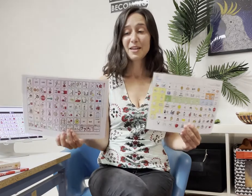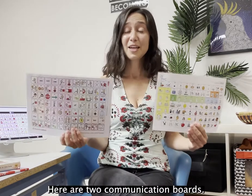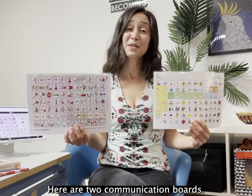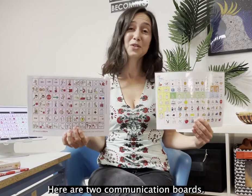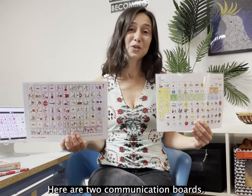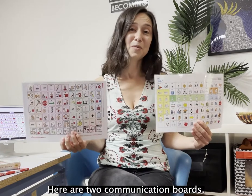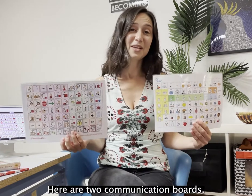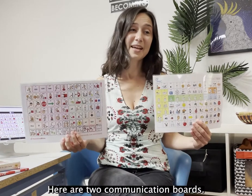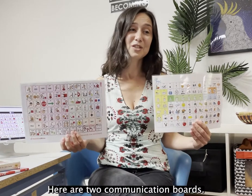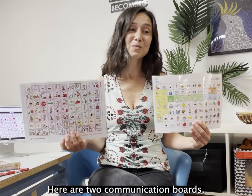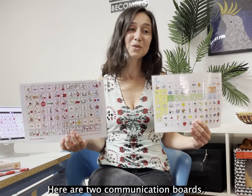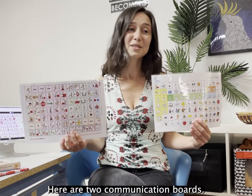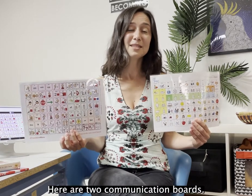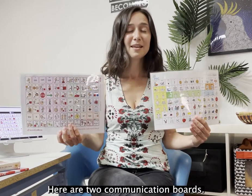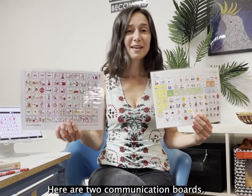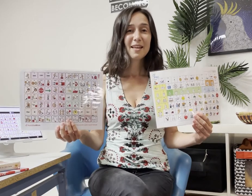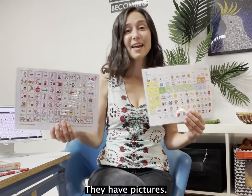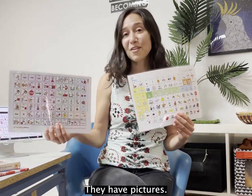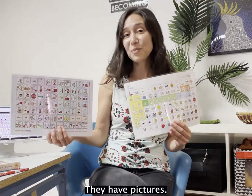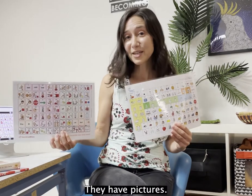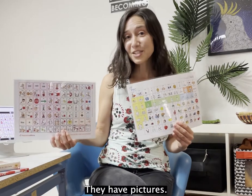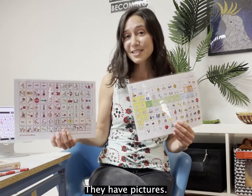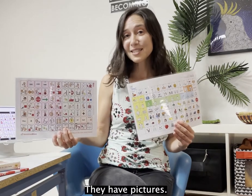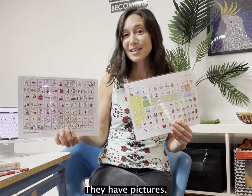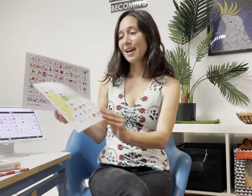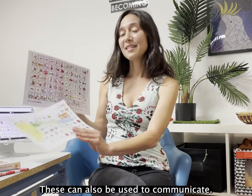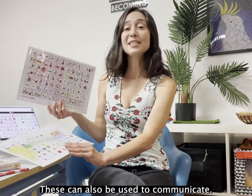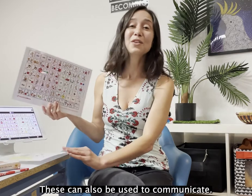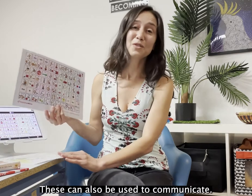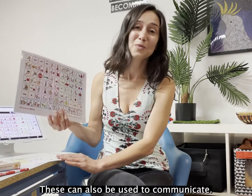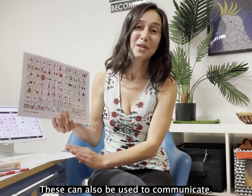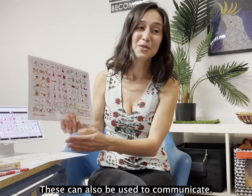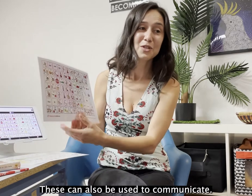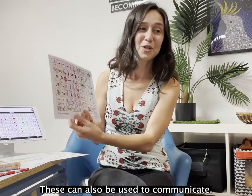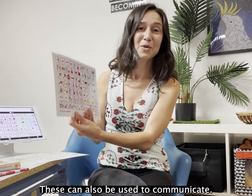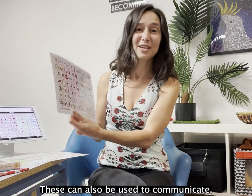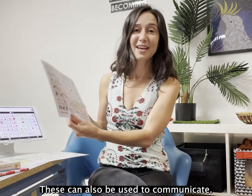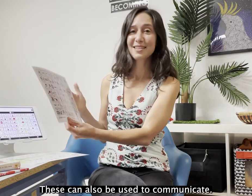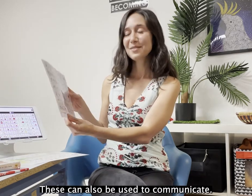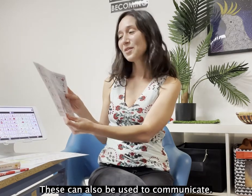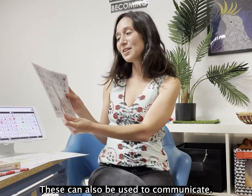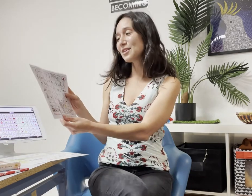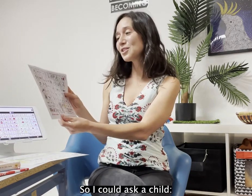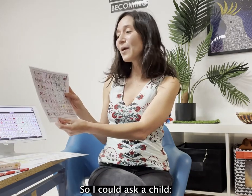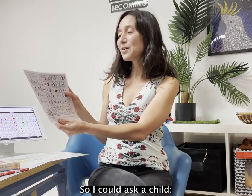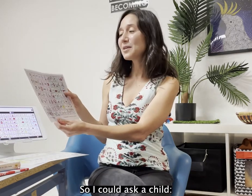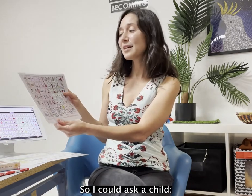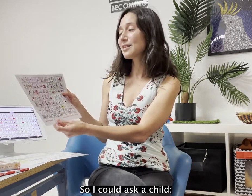Here are two communication boards. They have pictures. These can also be used to communicate. So I could ask